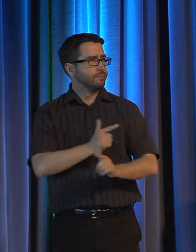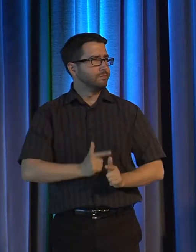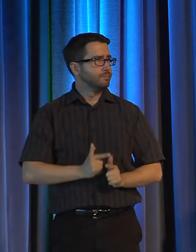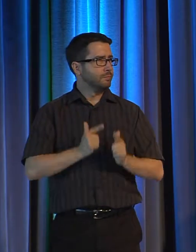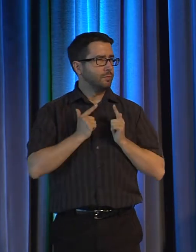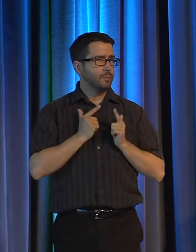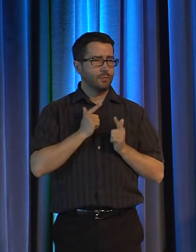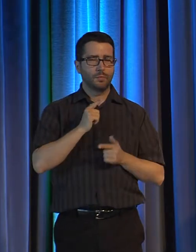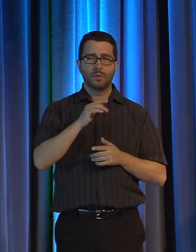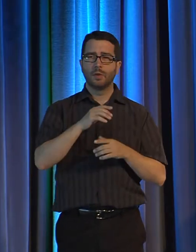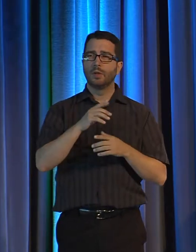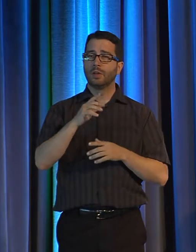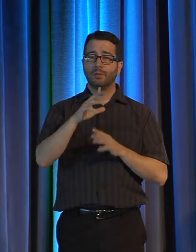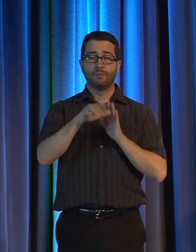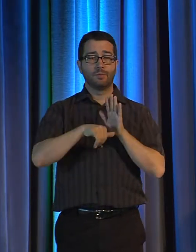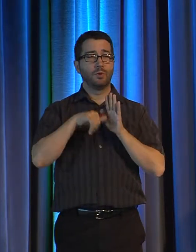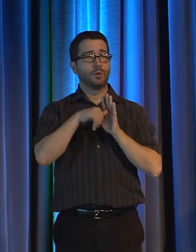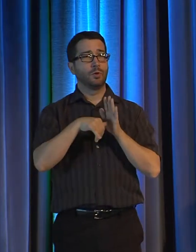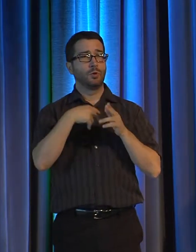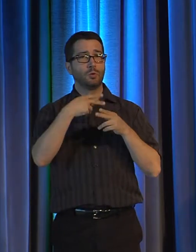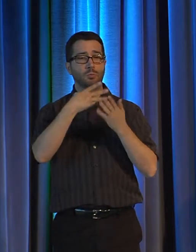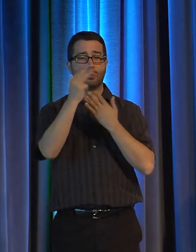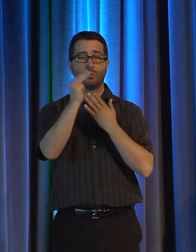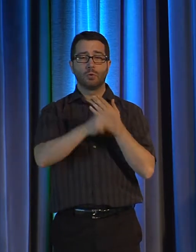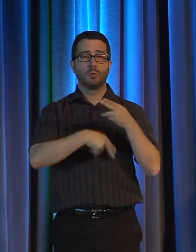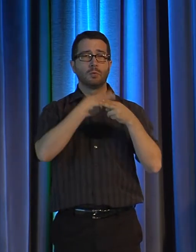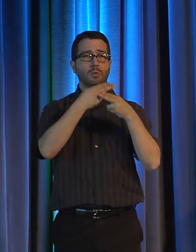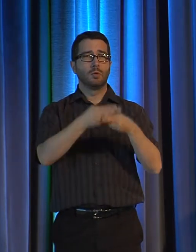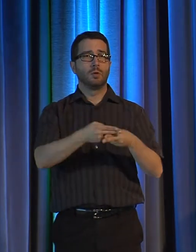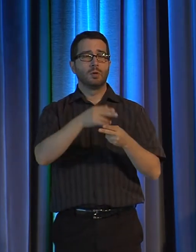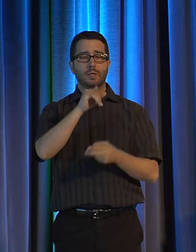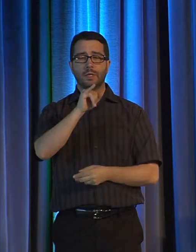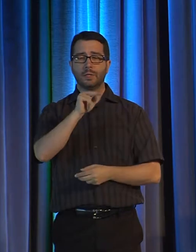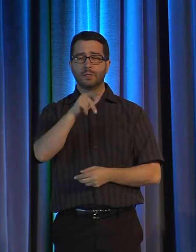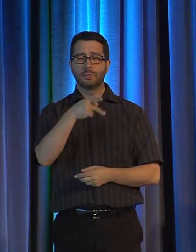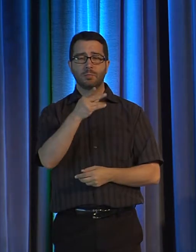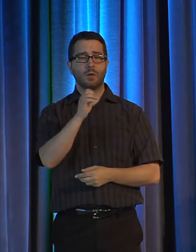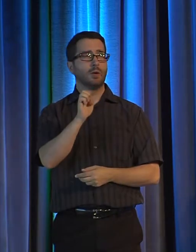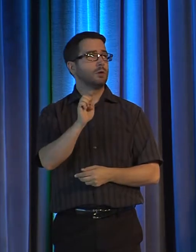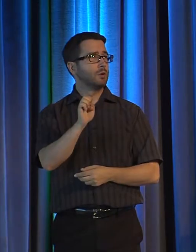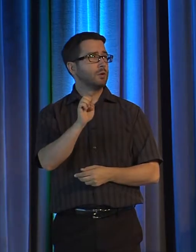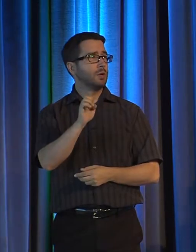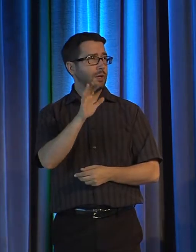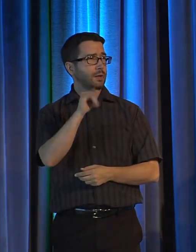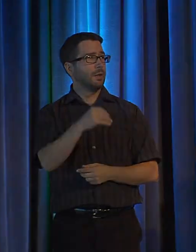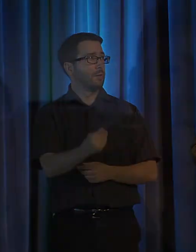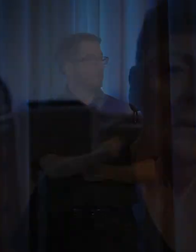is the subject of the video you'll see, is a program that is doing just that.